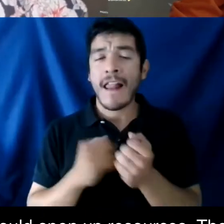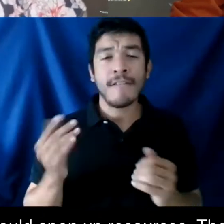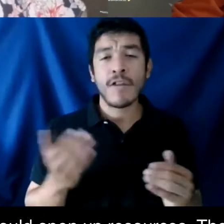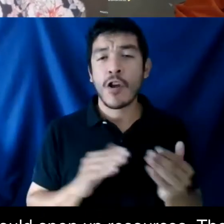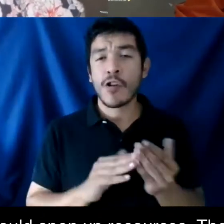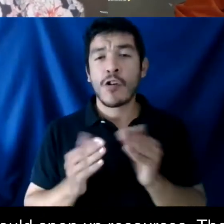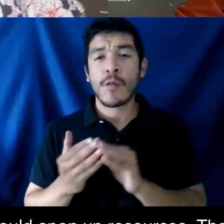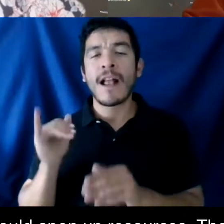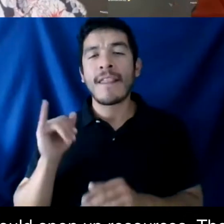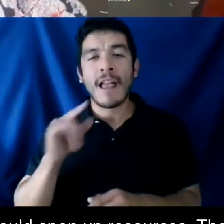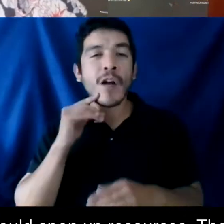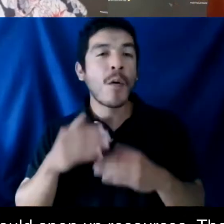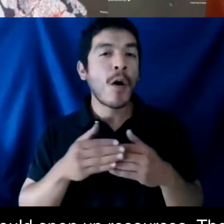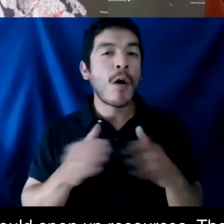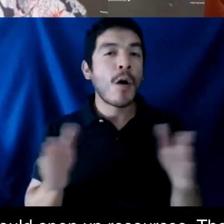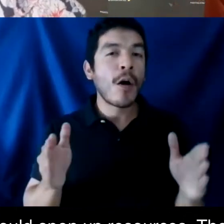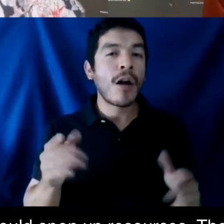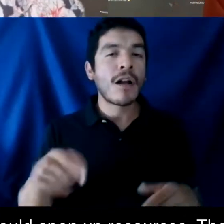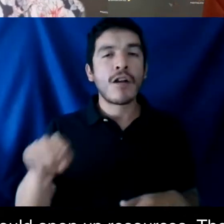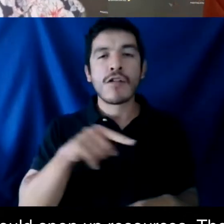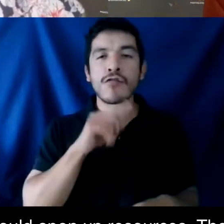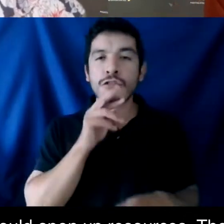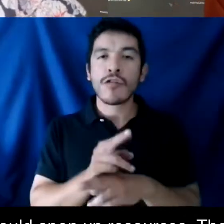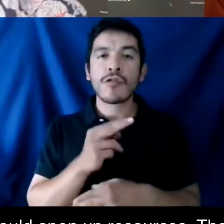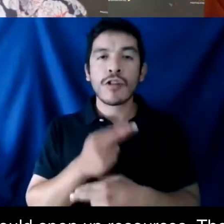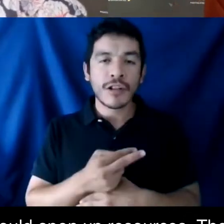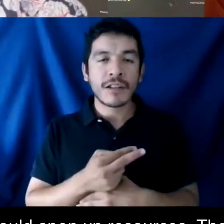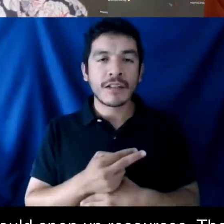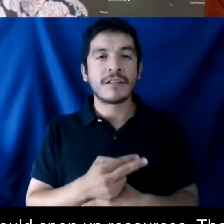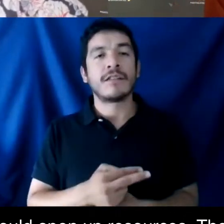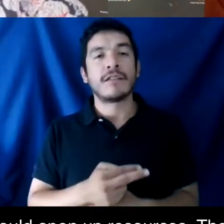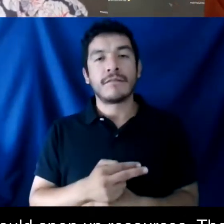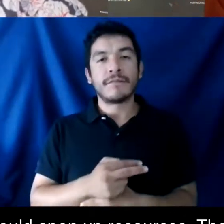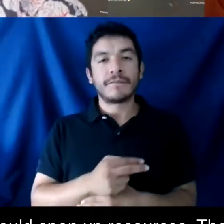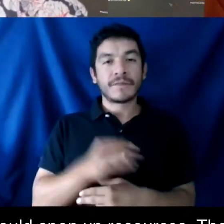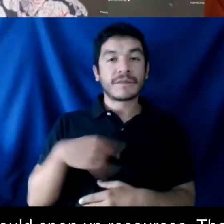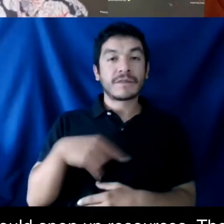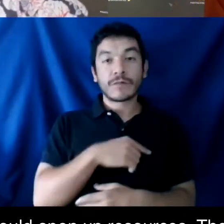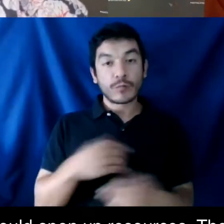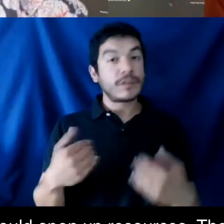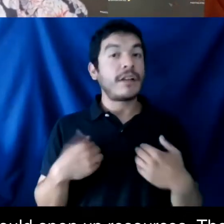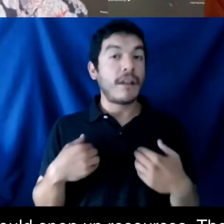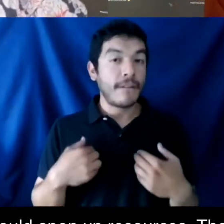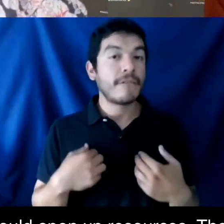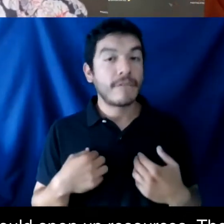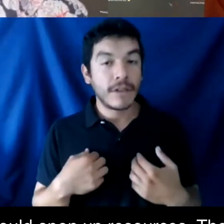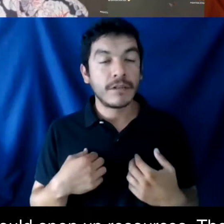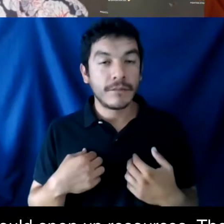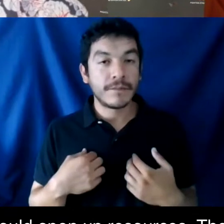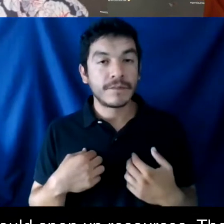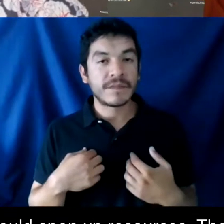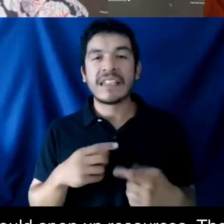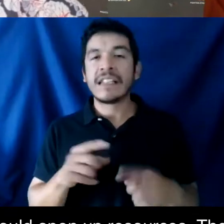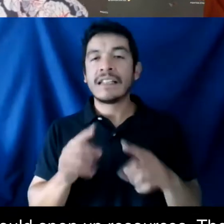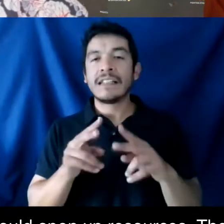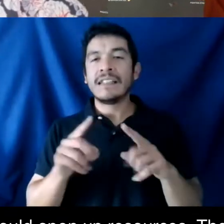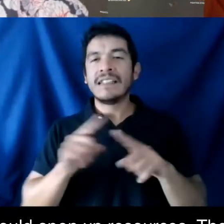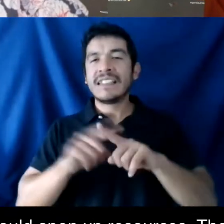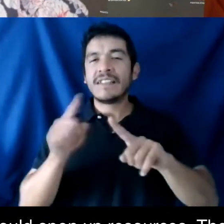could open up you really resources. The fact that we have, variety